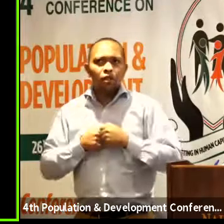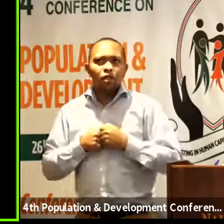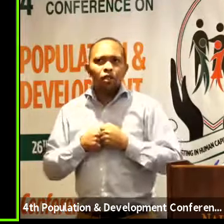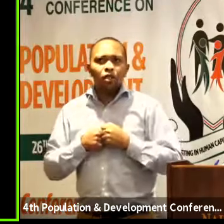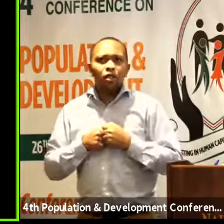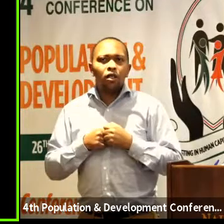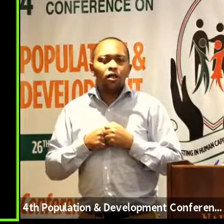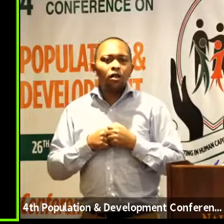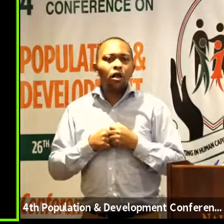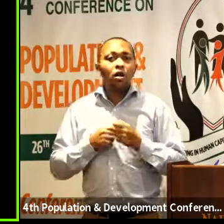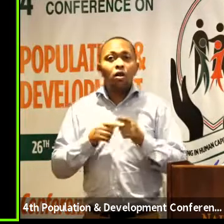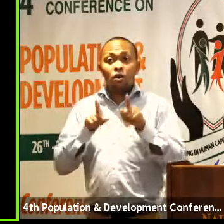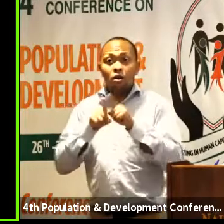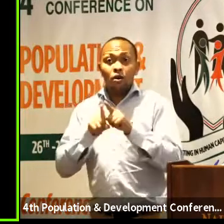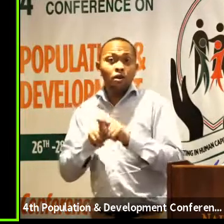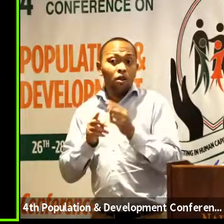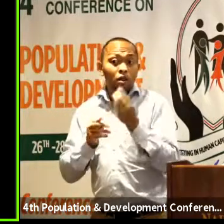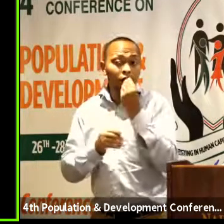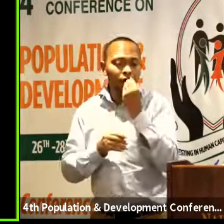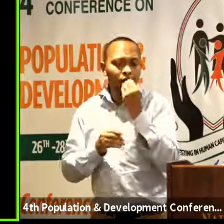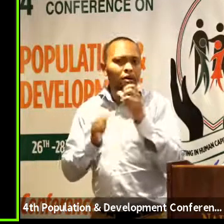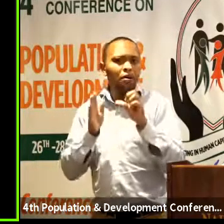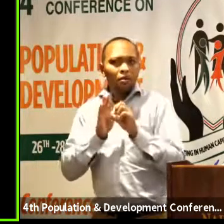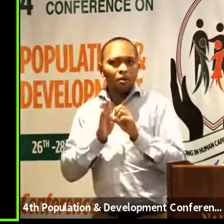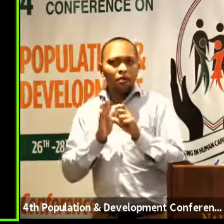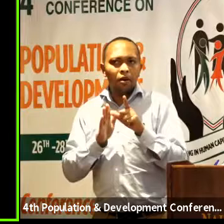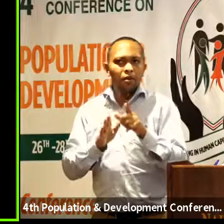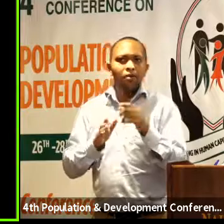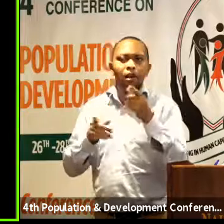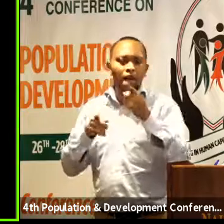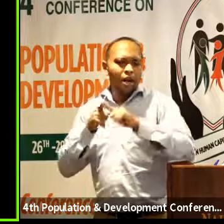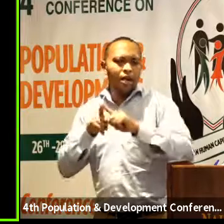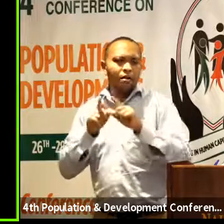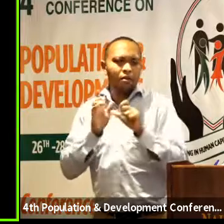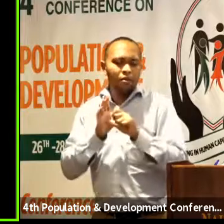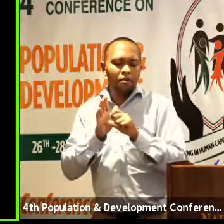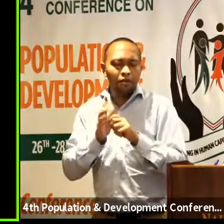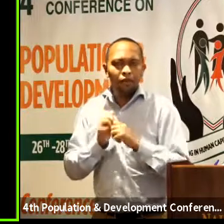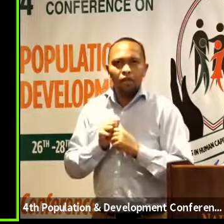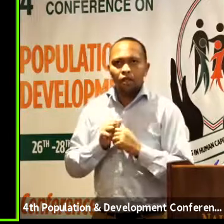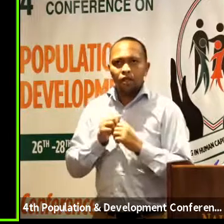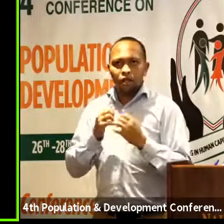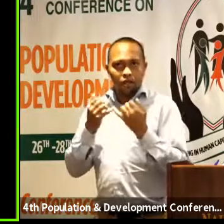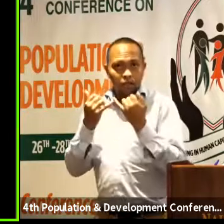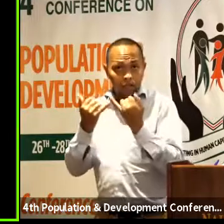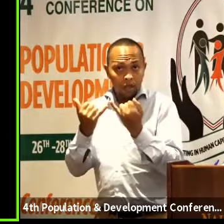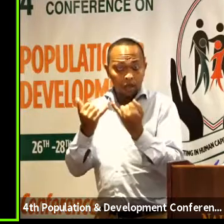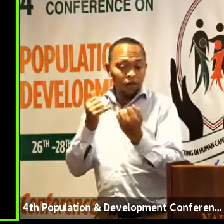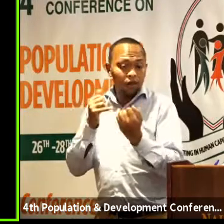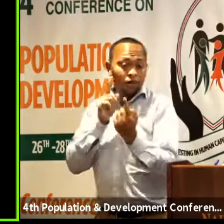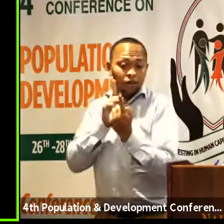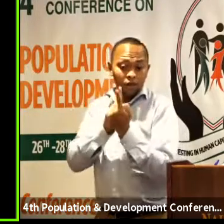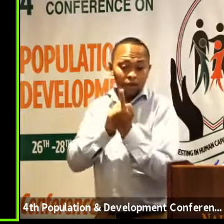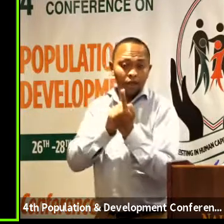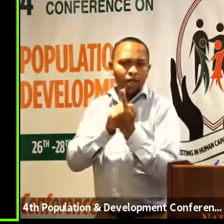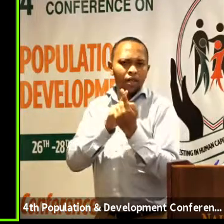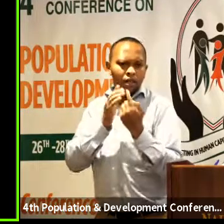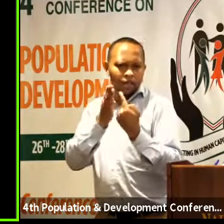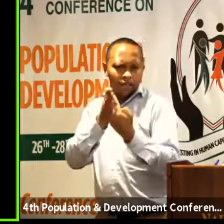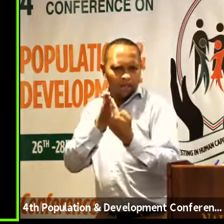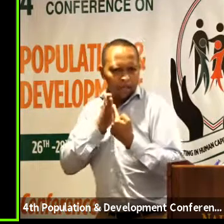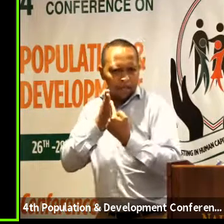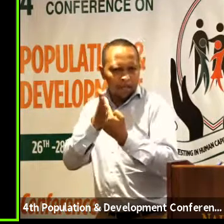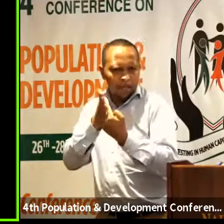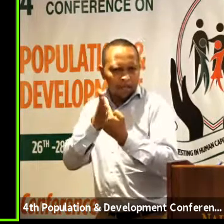development. And therefore, from now onwards, we want to approach, we should approach this agenda as a